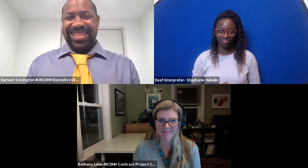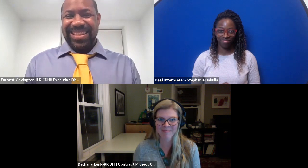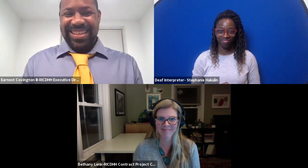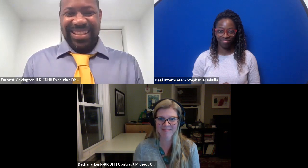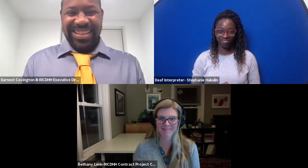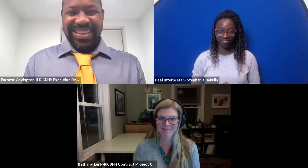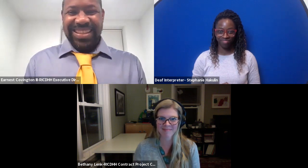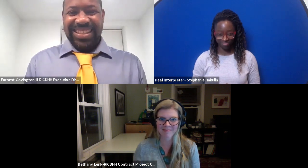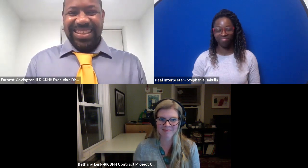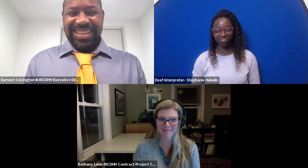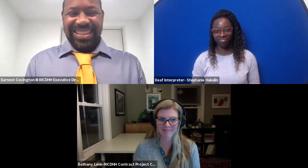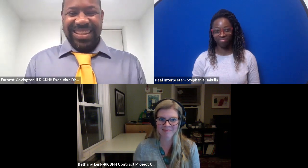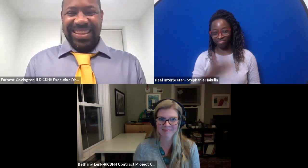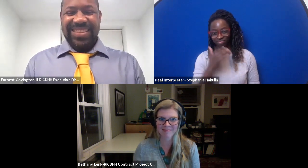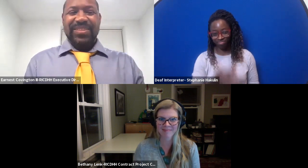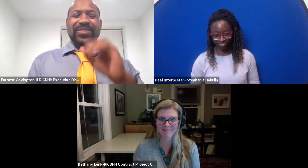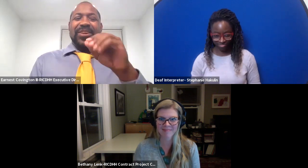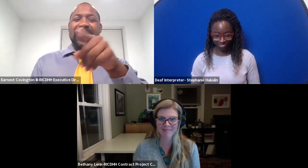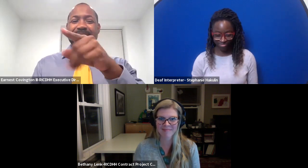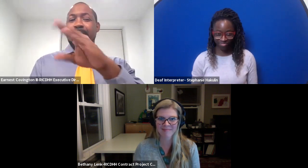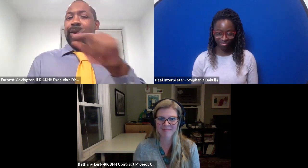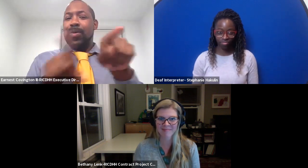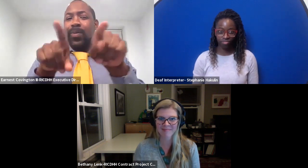Ernest is saying very good. Thank you.